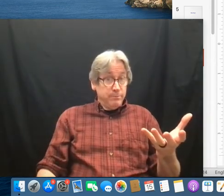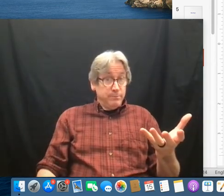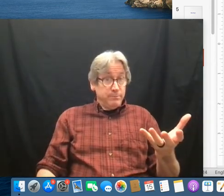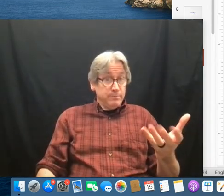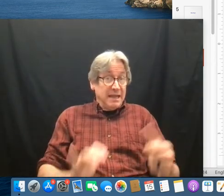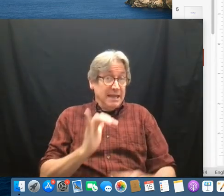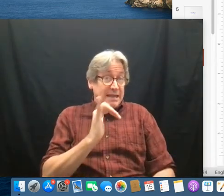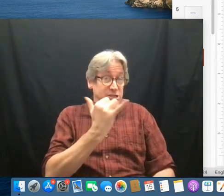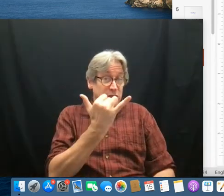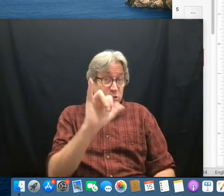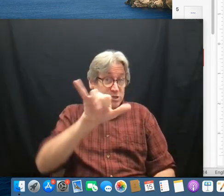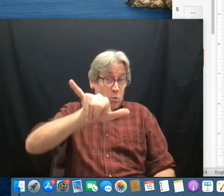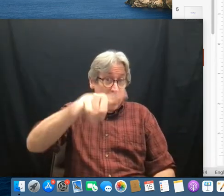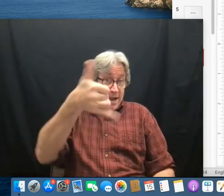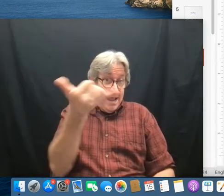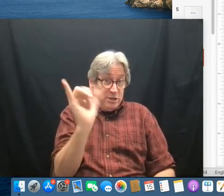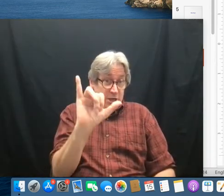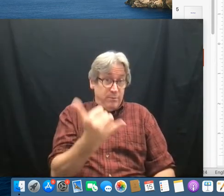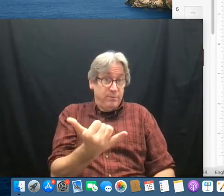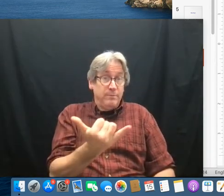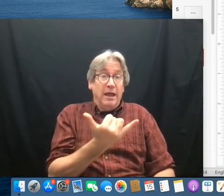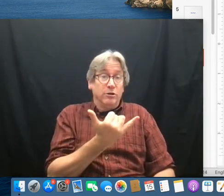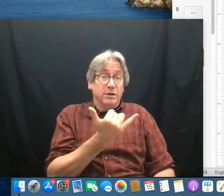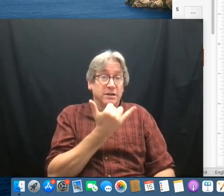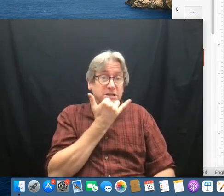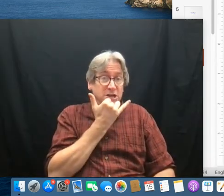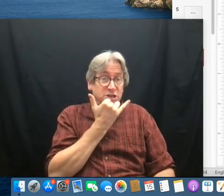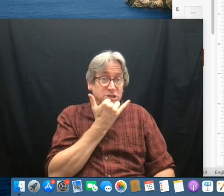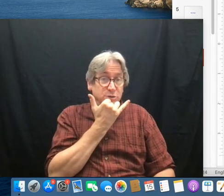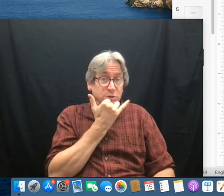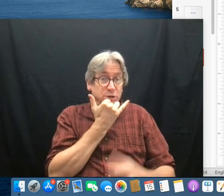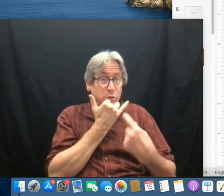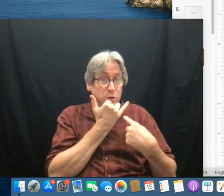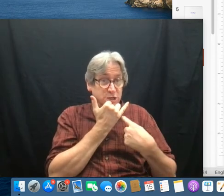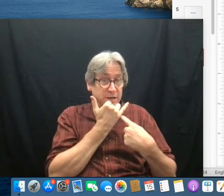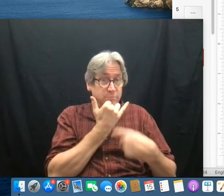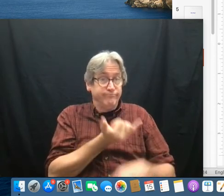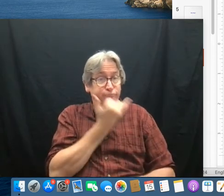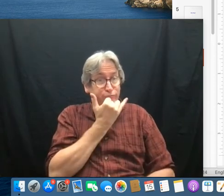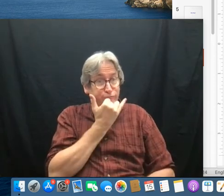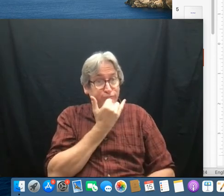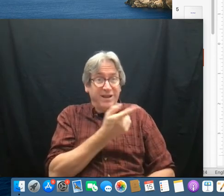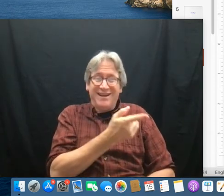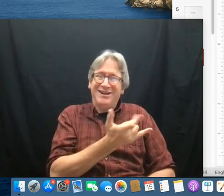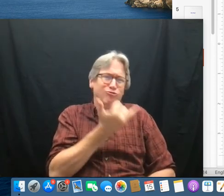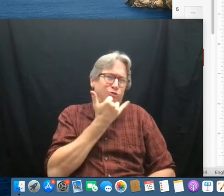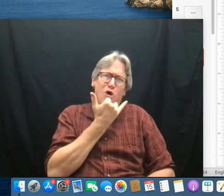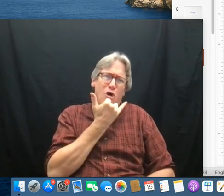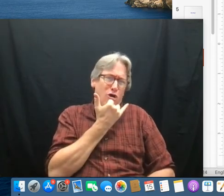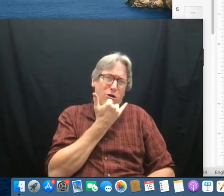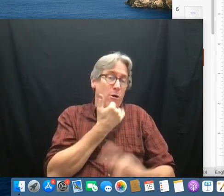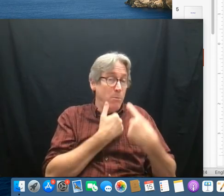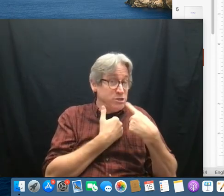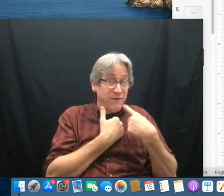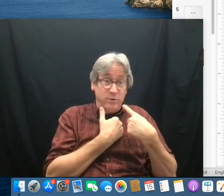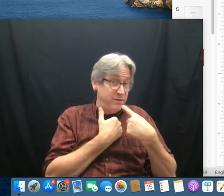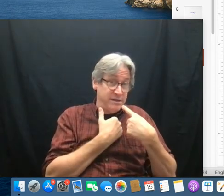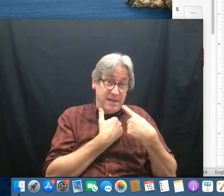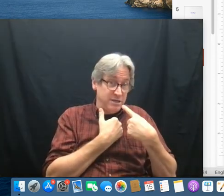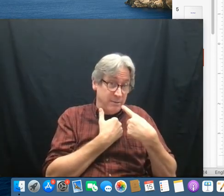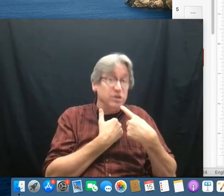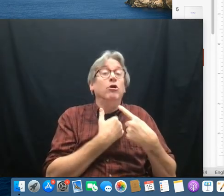Wrong is going to use the Y hand shape, and you're going to touch it to your chin. Wrong. Most